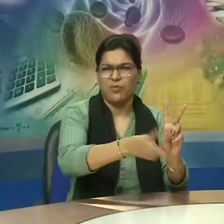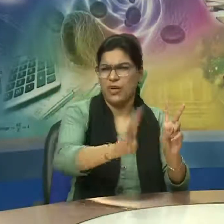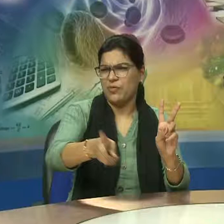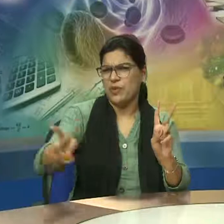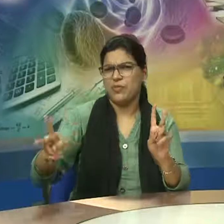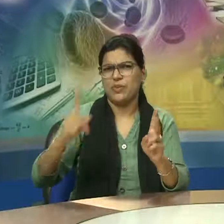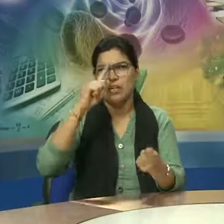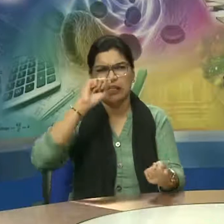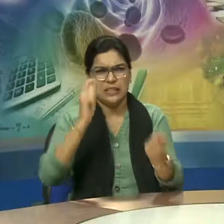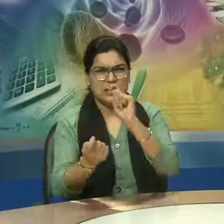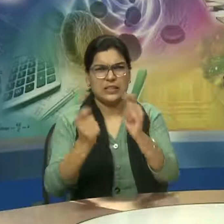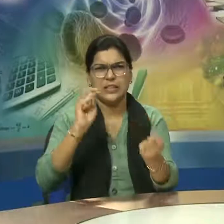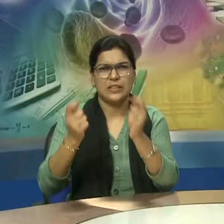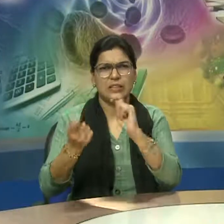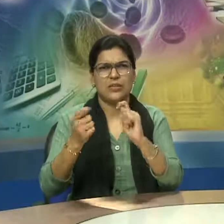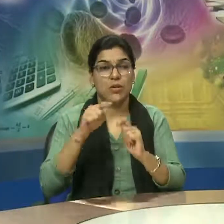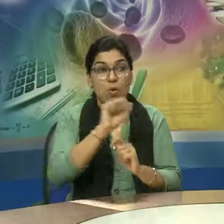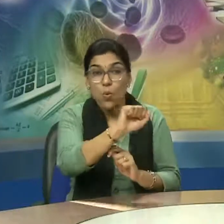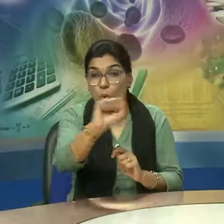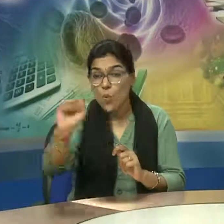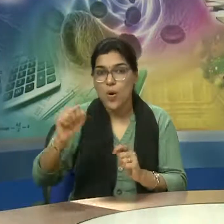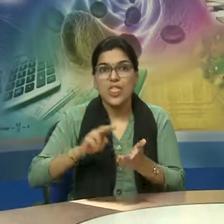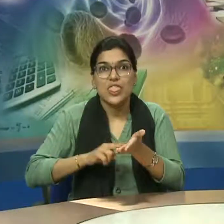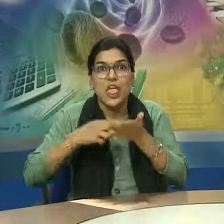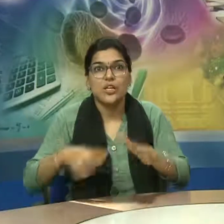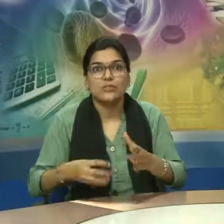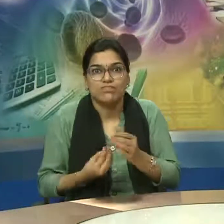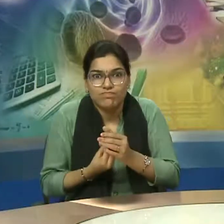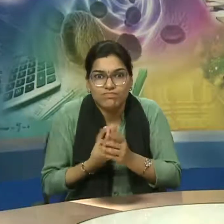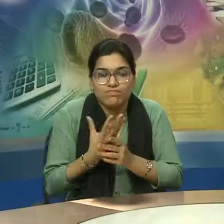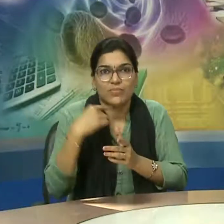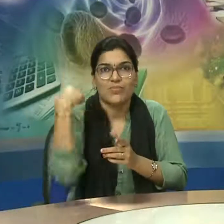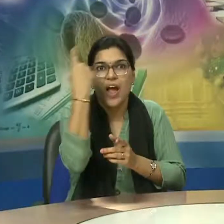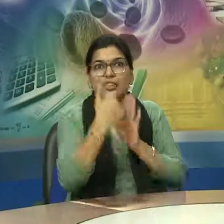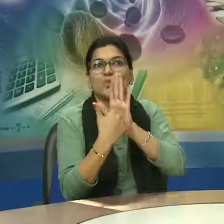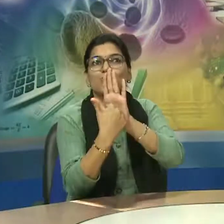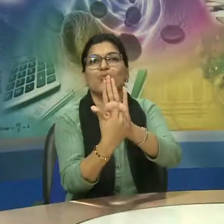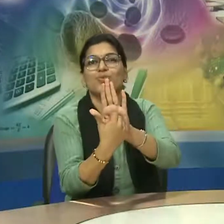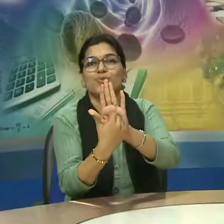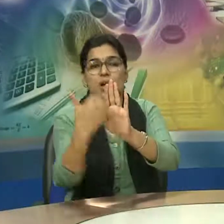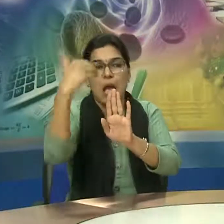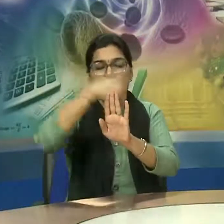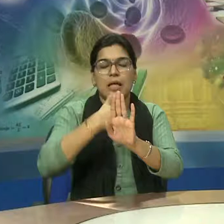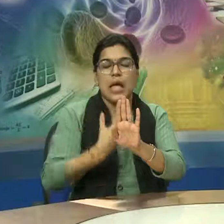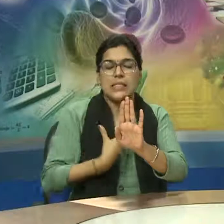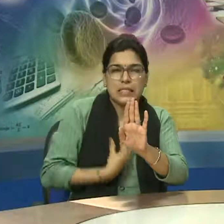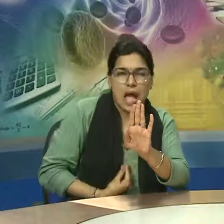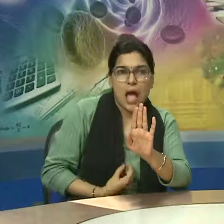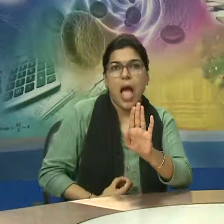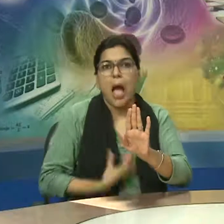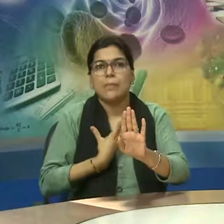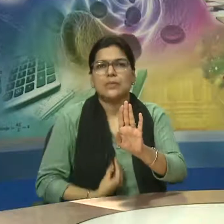or on the street, and none of these faces that he